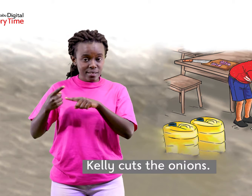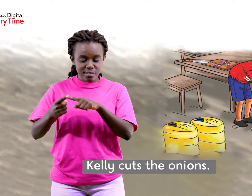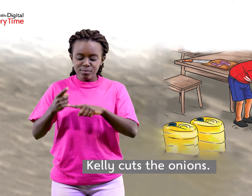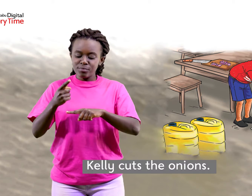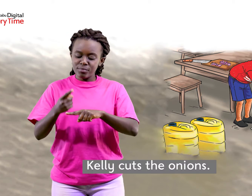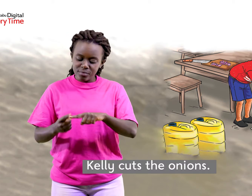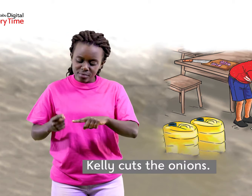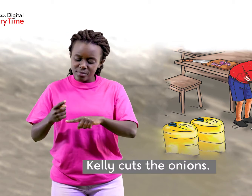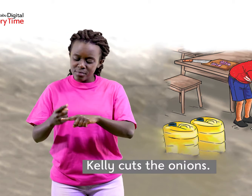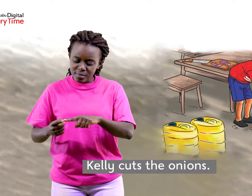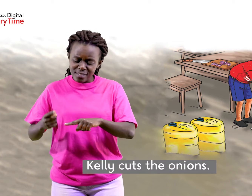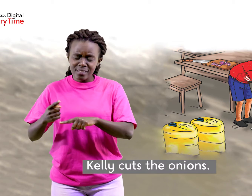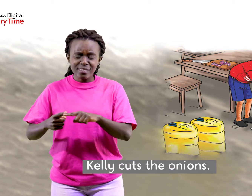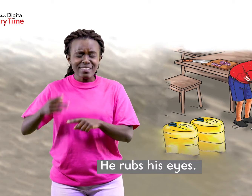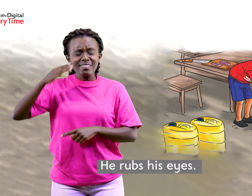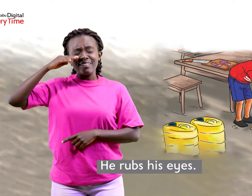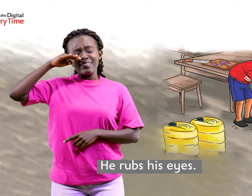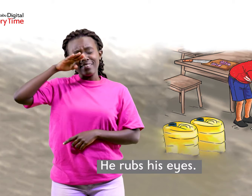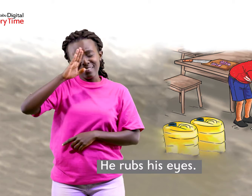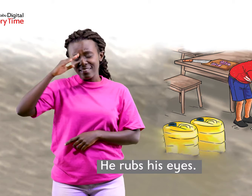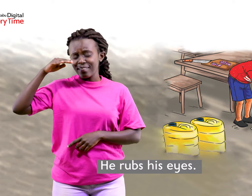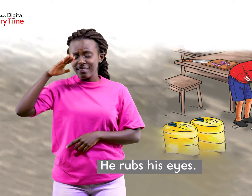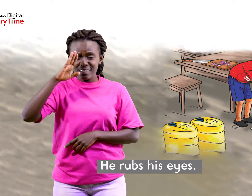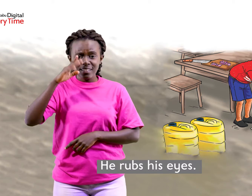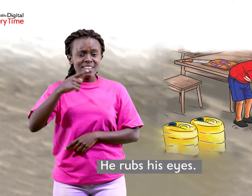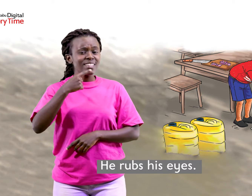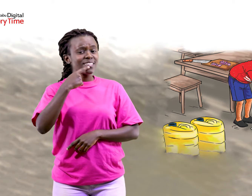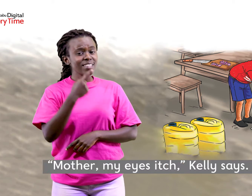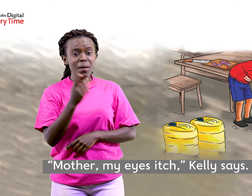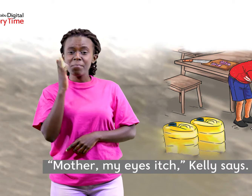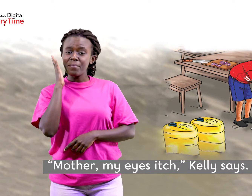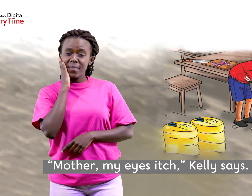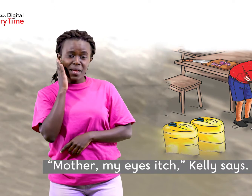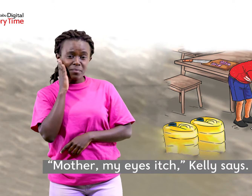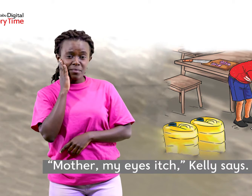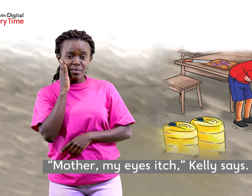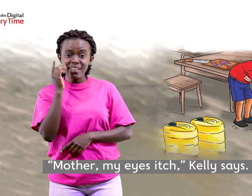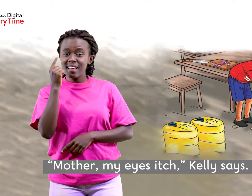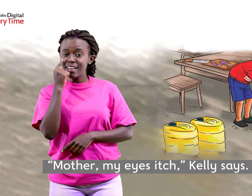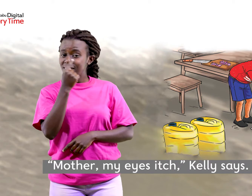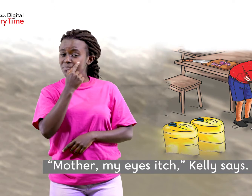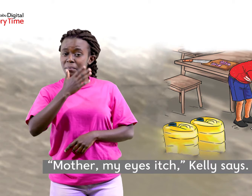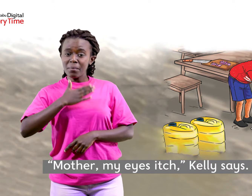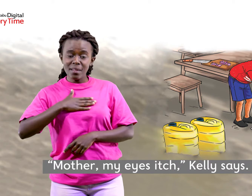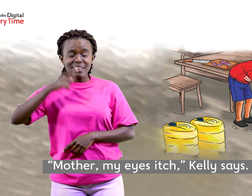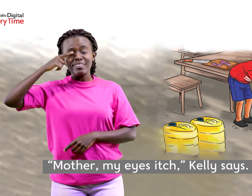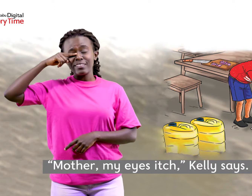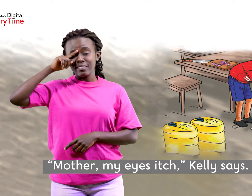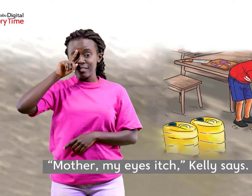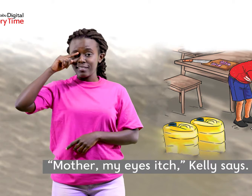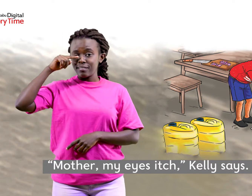Kelly cuts the onions. He rubs his eyes. "Mother, my eyes itch," Kelly